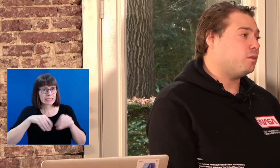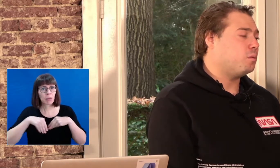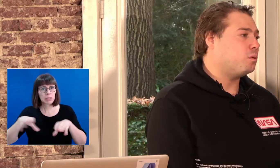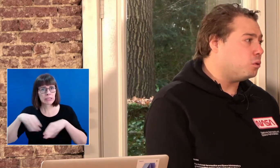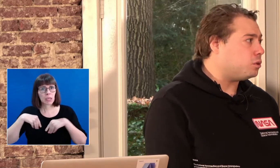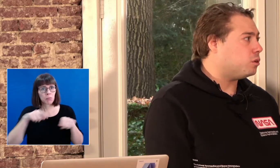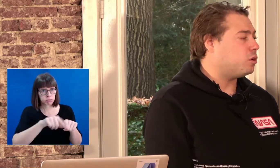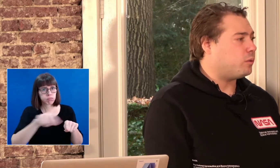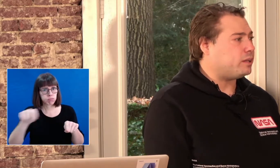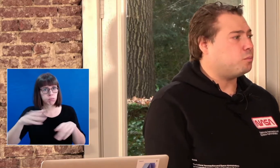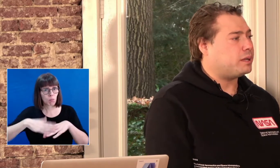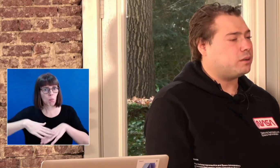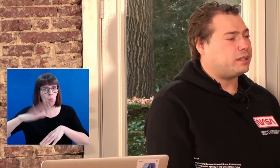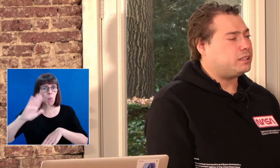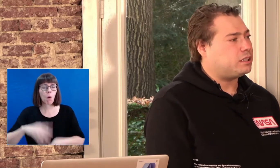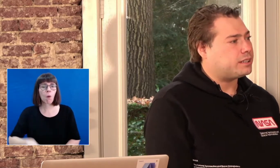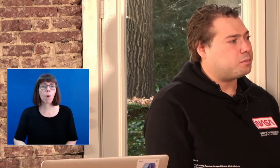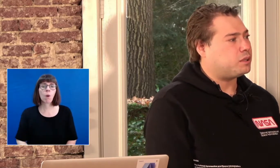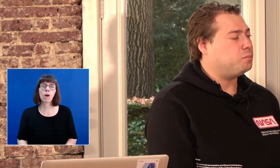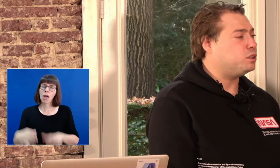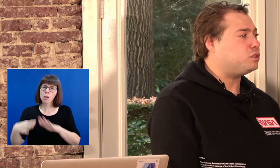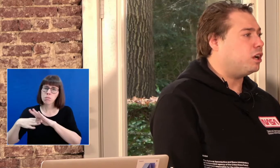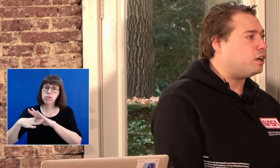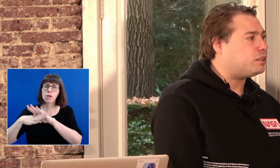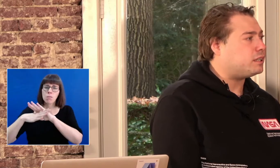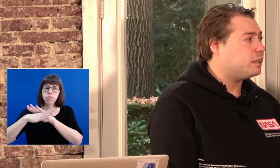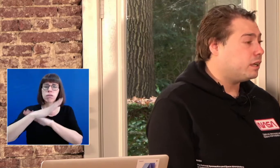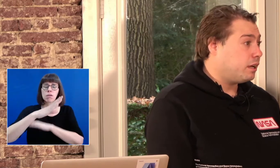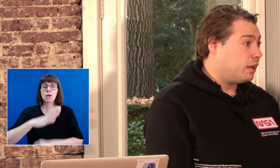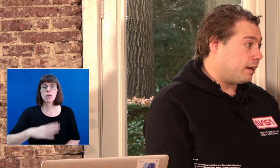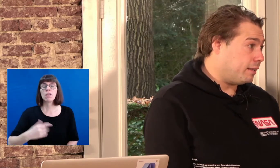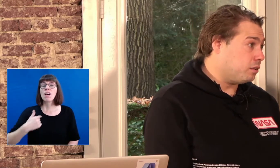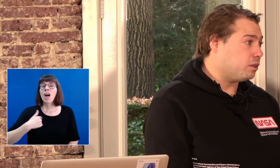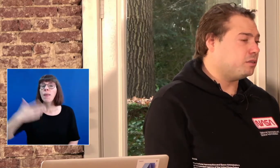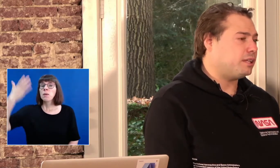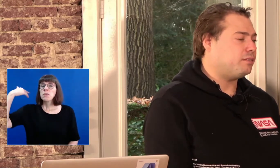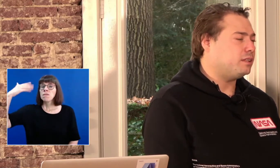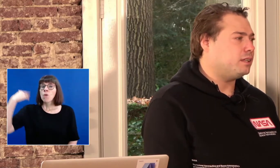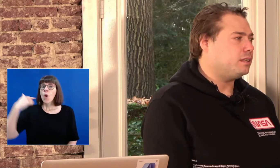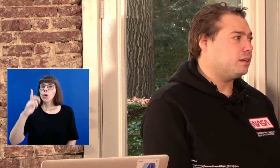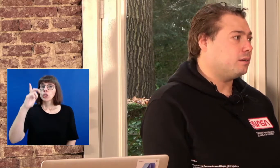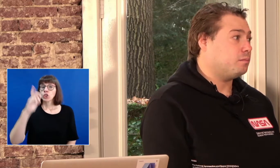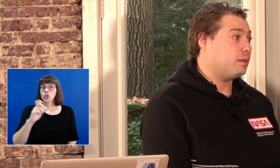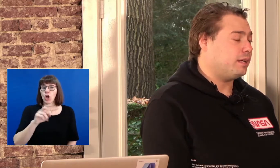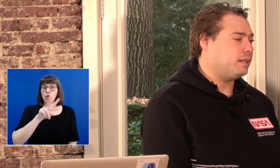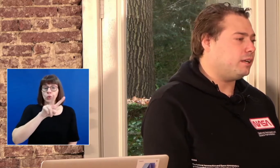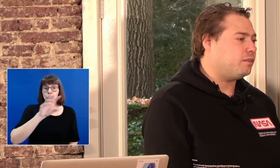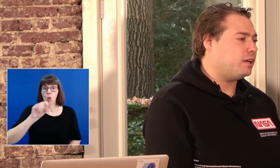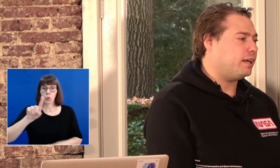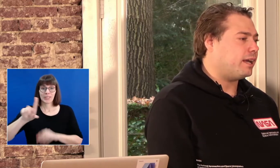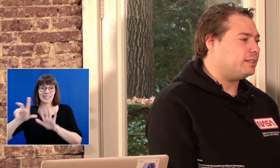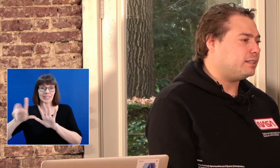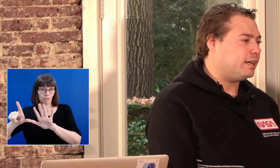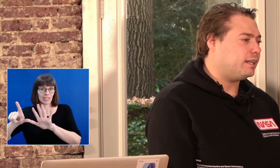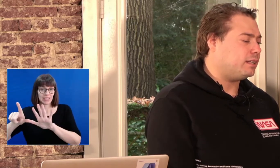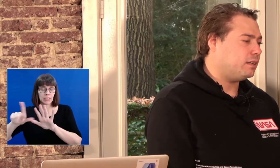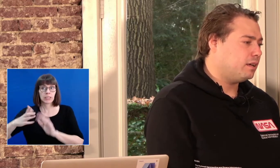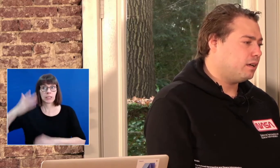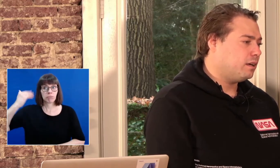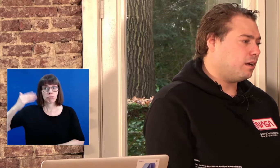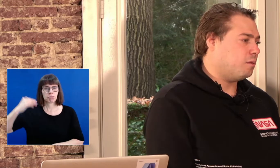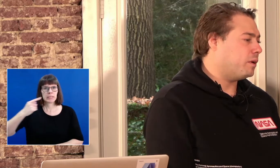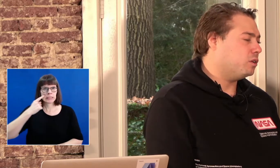getting from good or great to better when I started, but I've just started in 2017. And even I can say